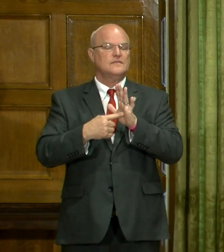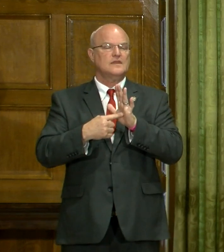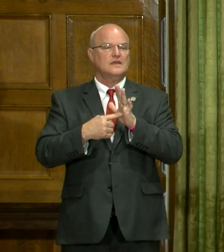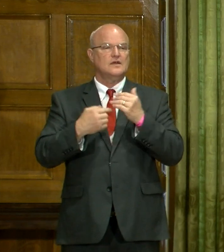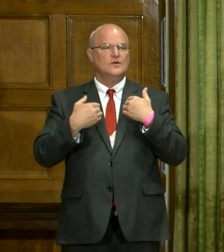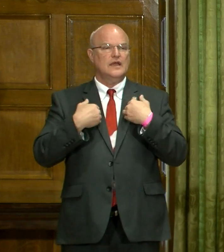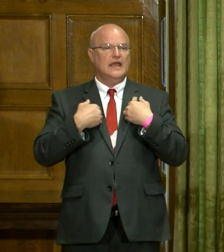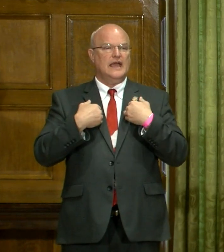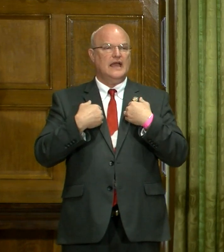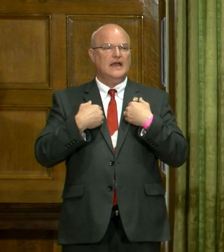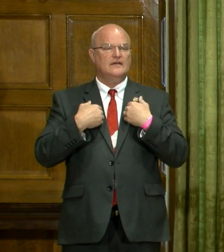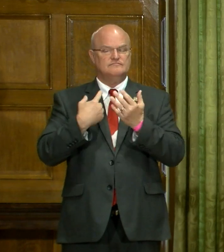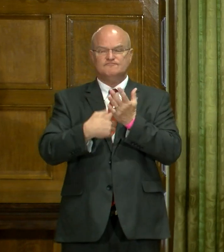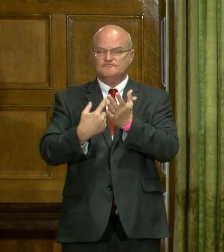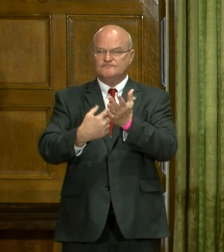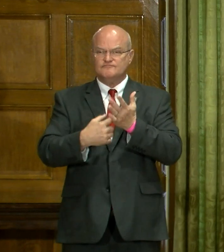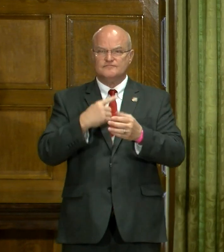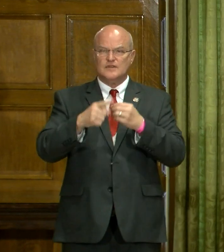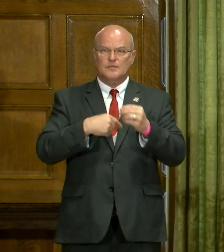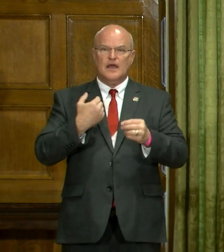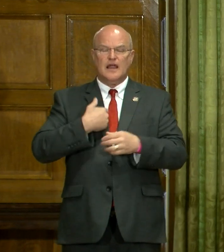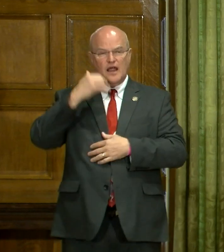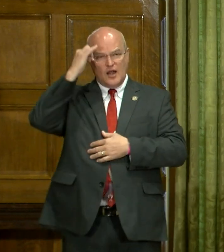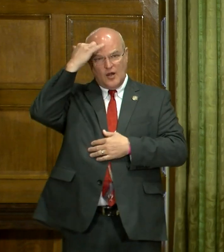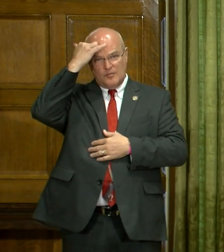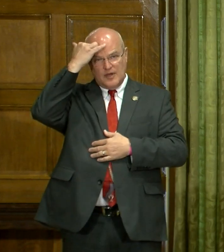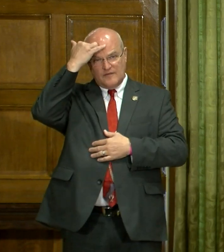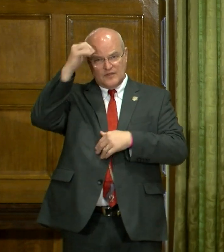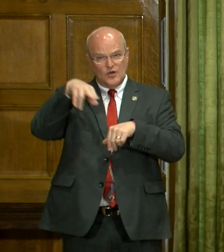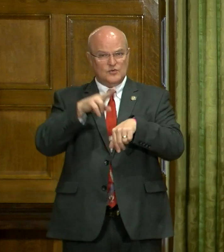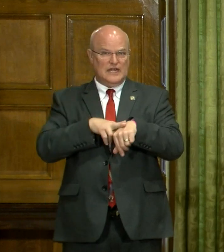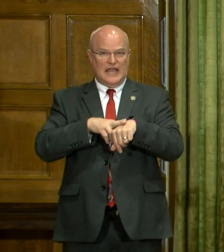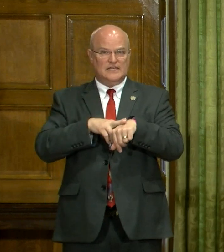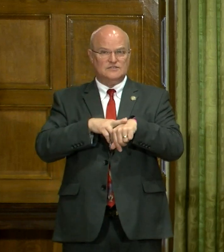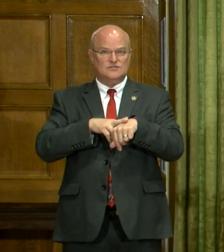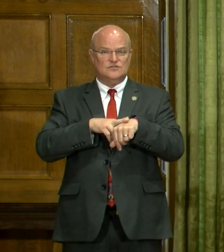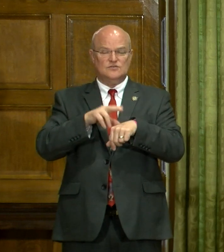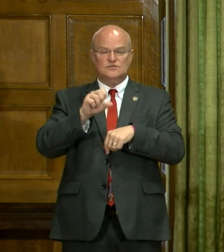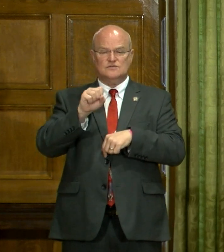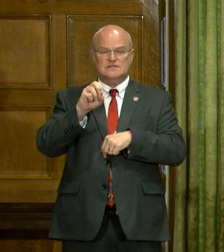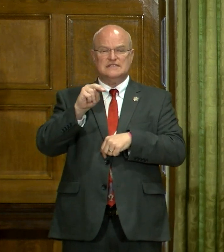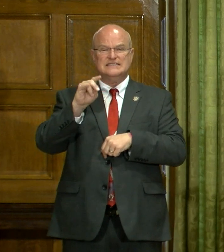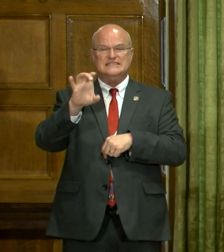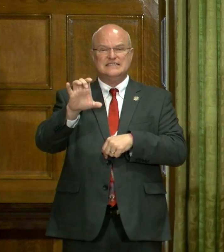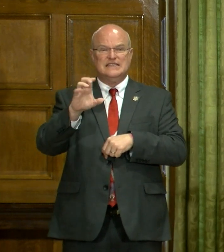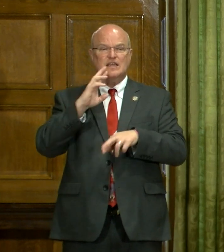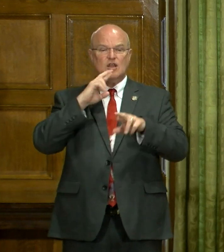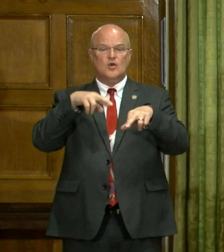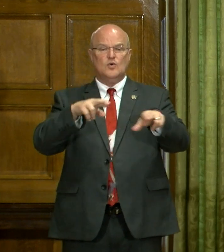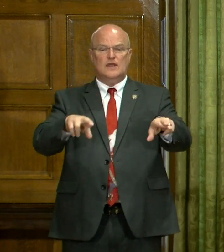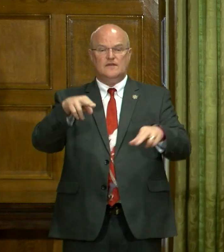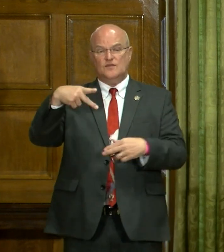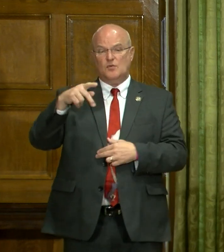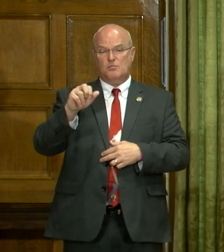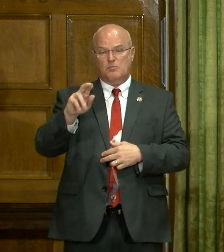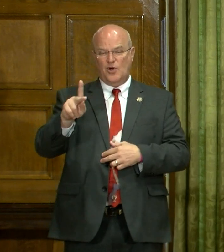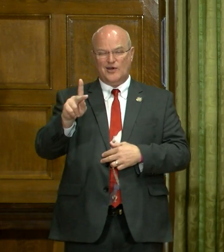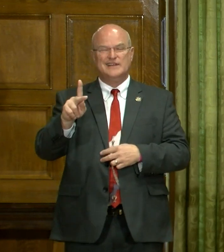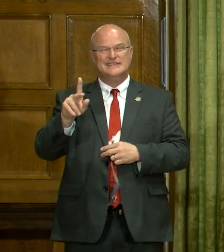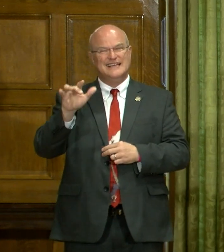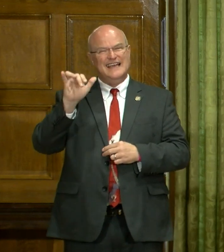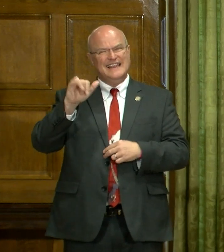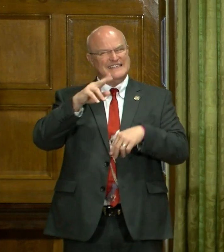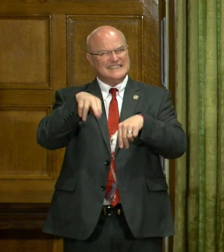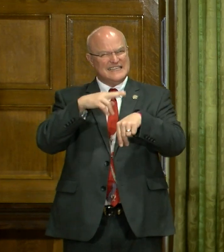there's discussions about our Buffalo National Scenic River Park, and that is